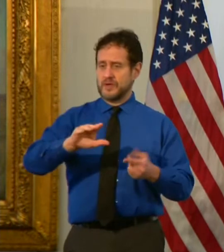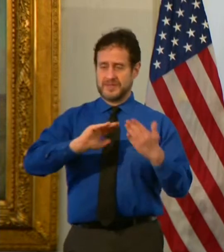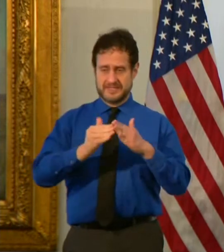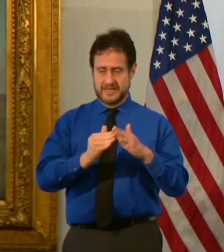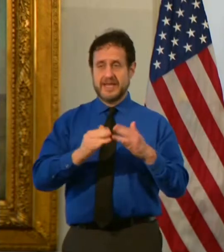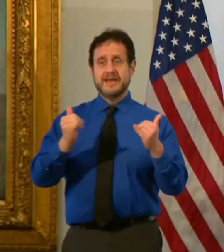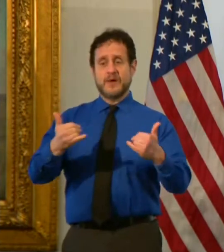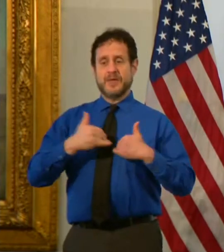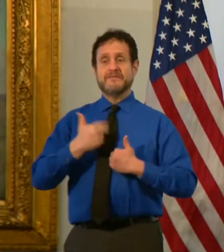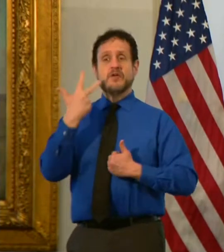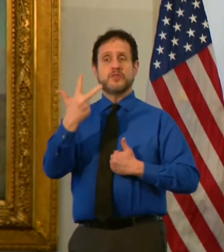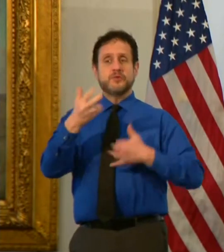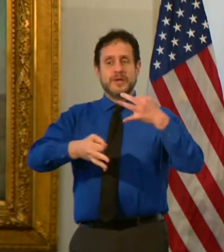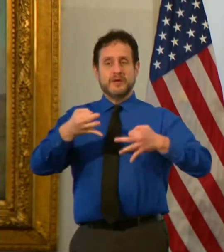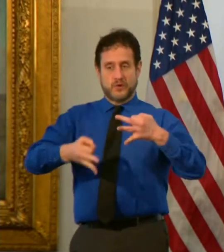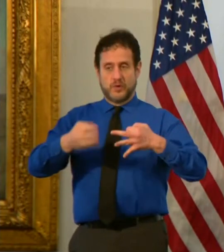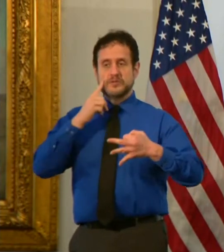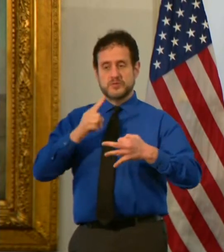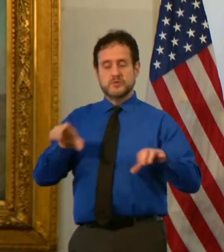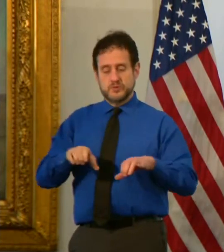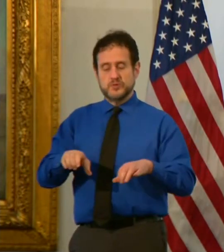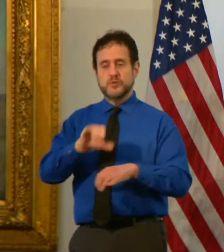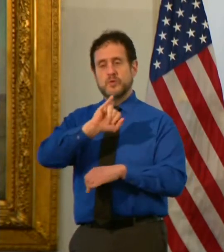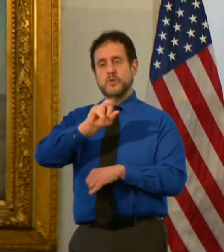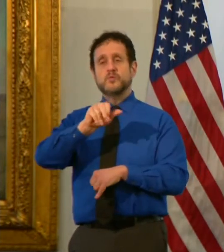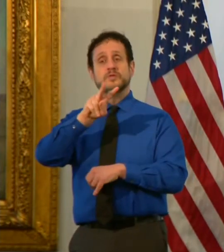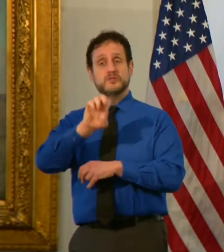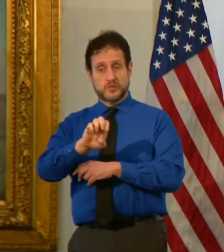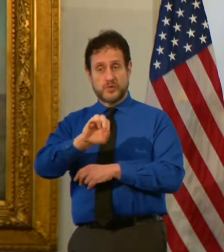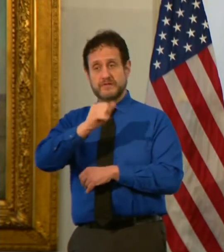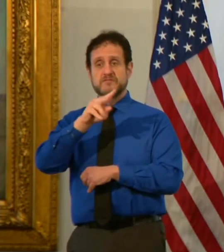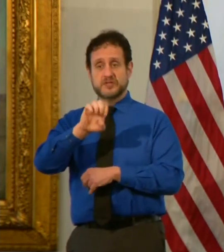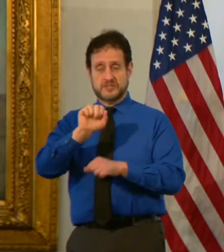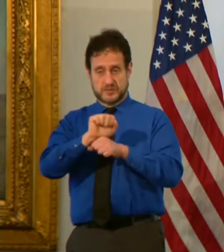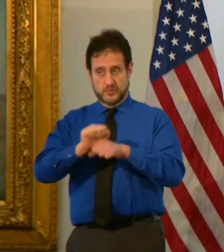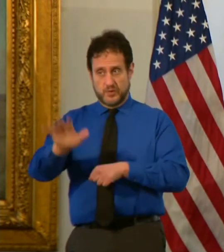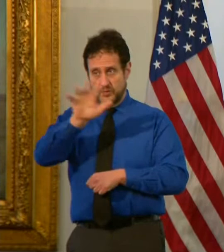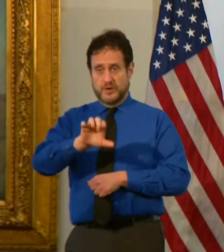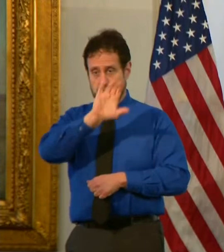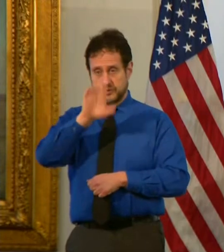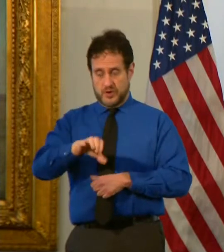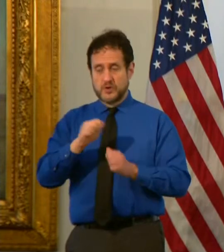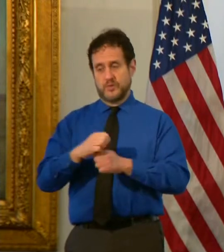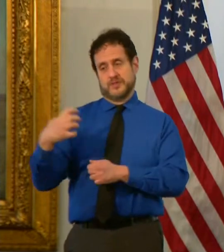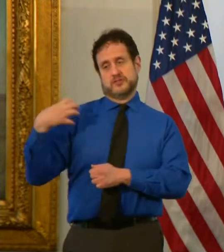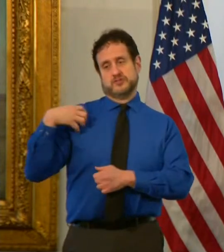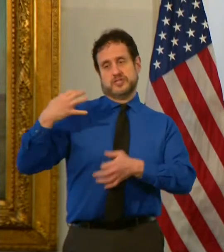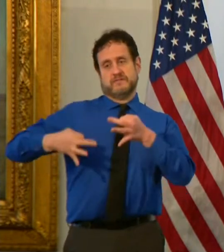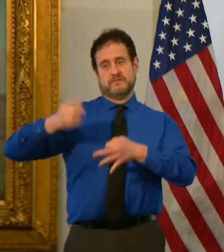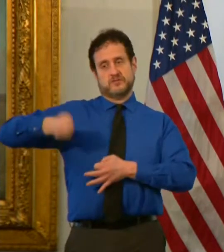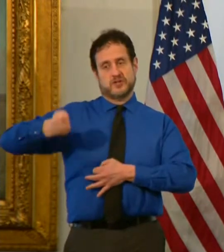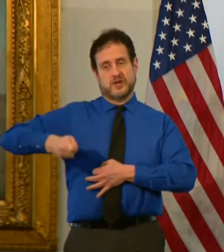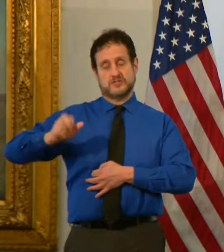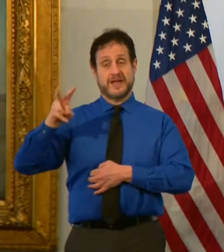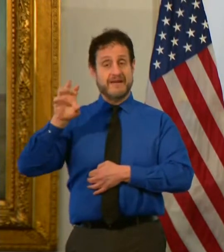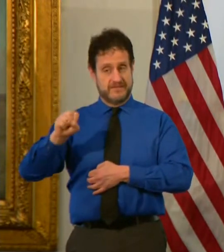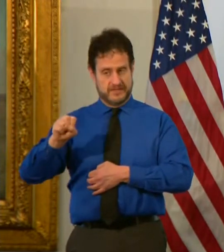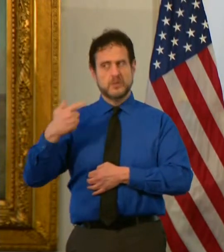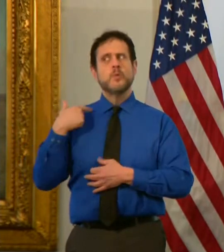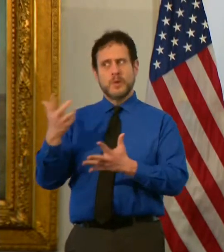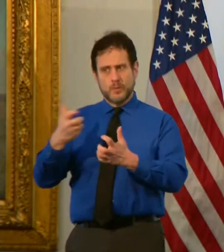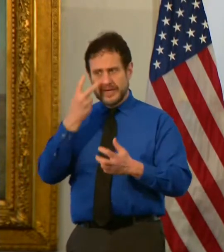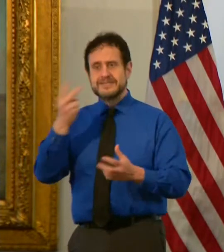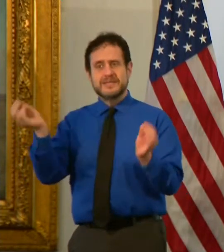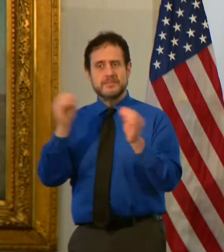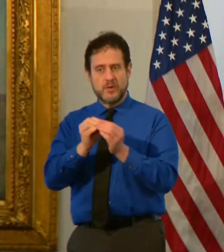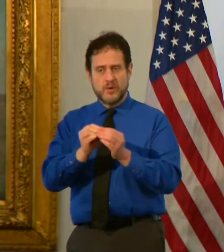justice courts across Chicago. I believe Chief Judge Evans is looking to expand that. But we have to be creative